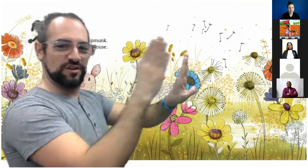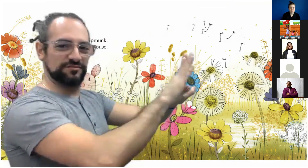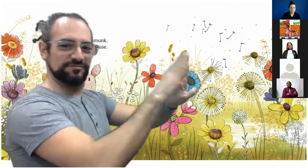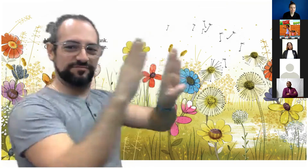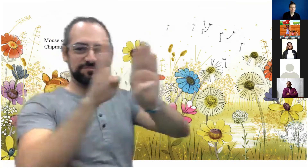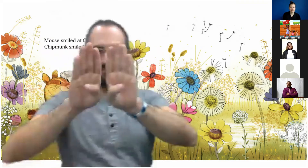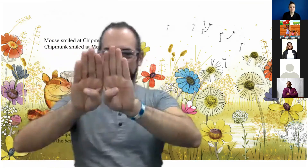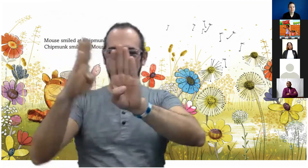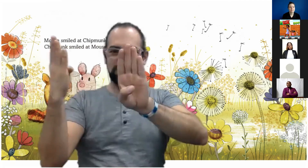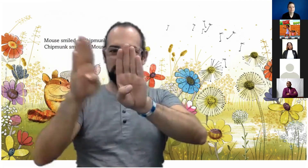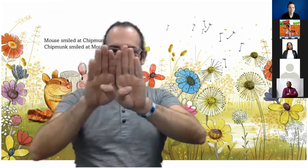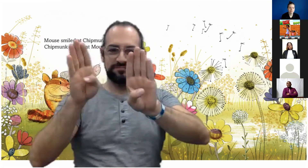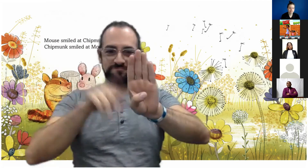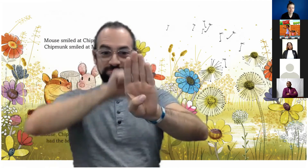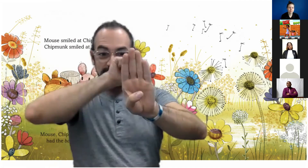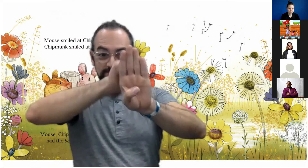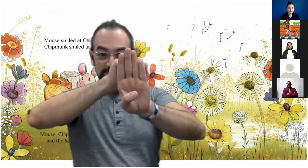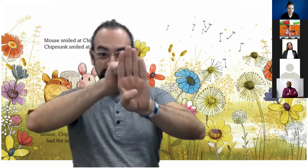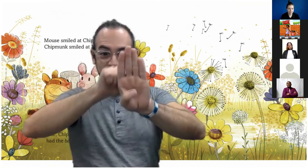It's like this.